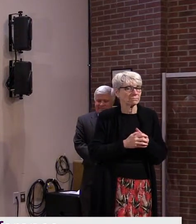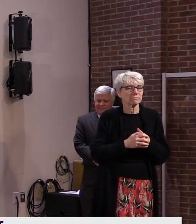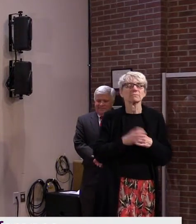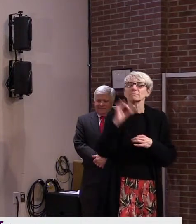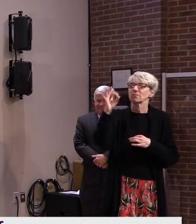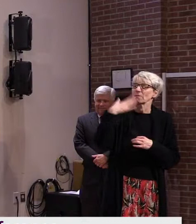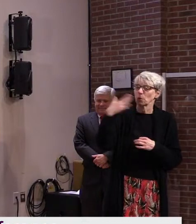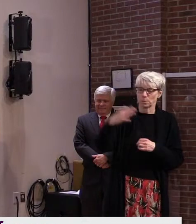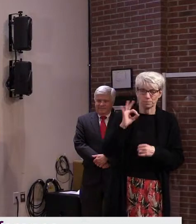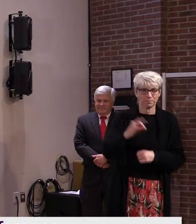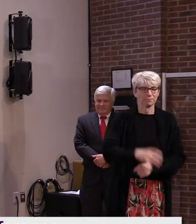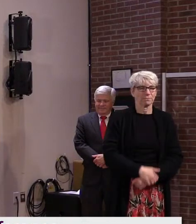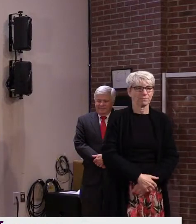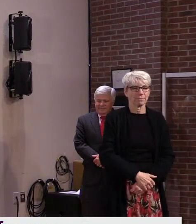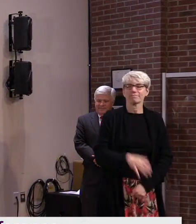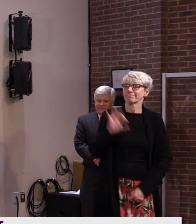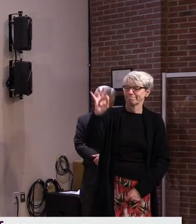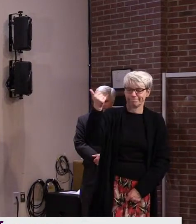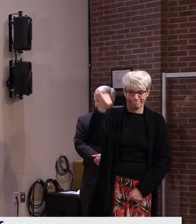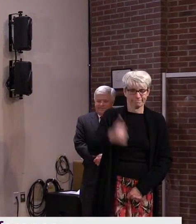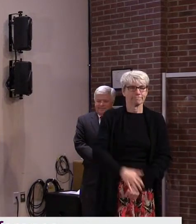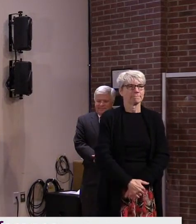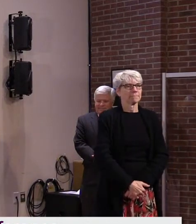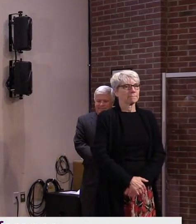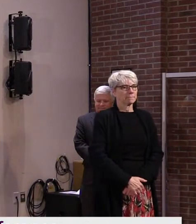Great. Thank you very much. That's it for me.